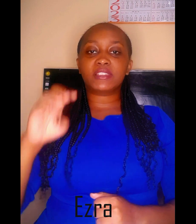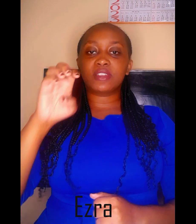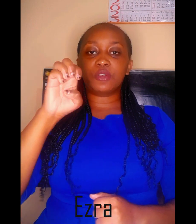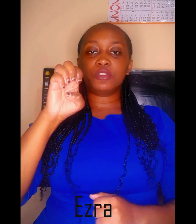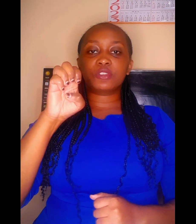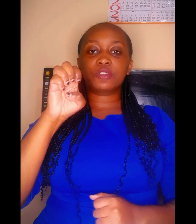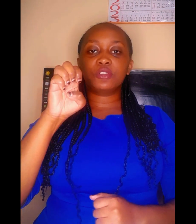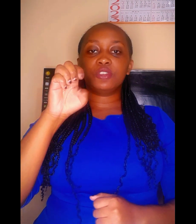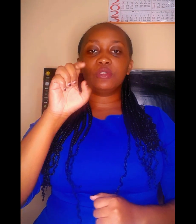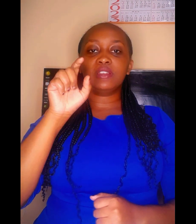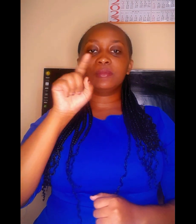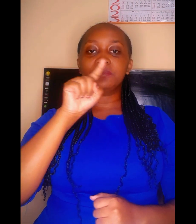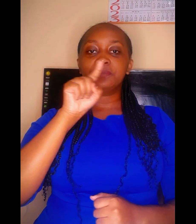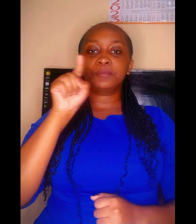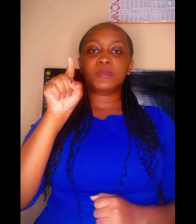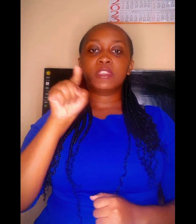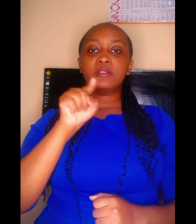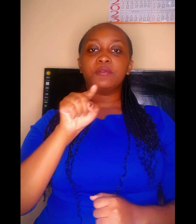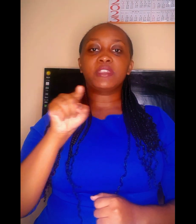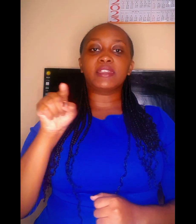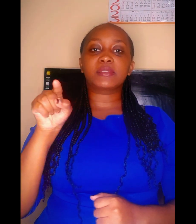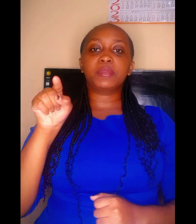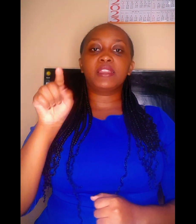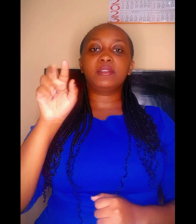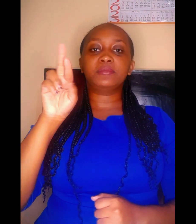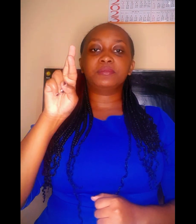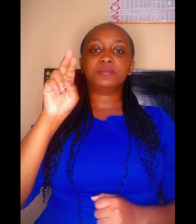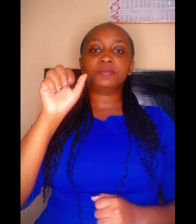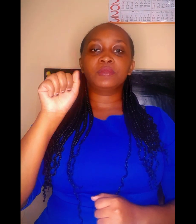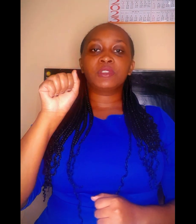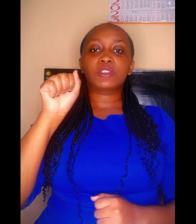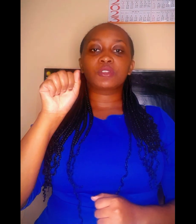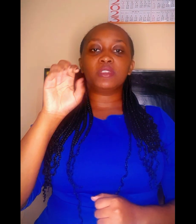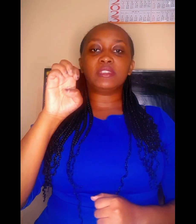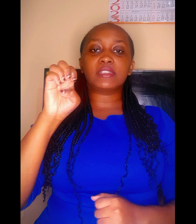Ezra also you'll fingerspell. So it's